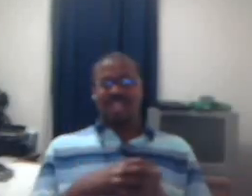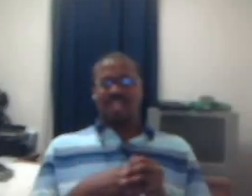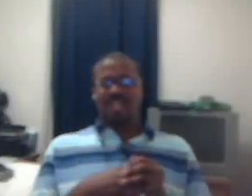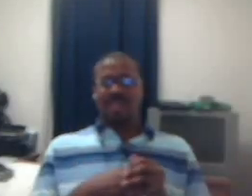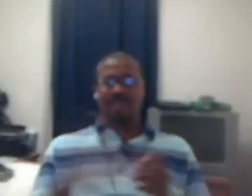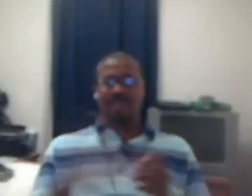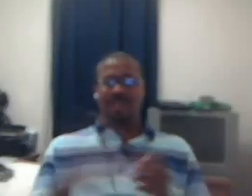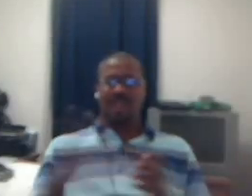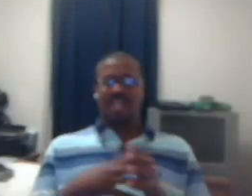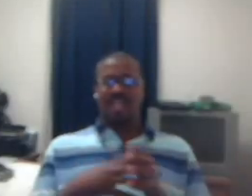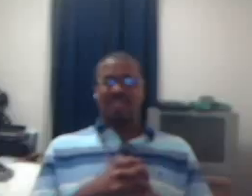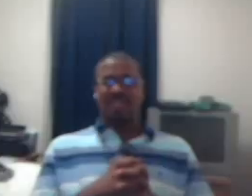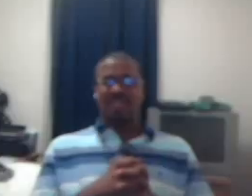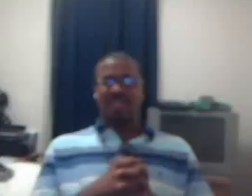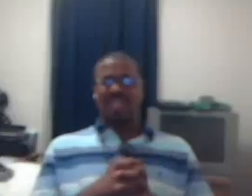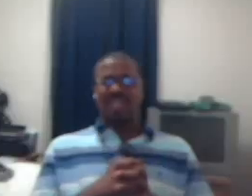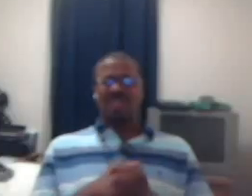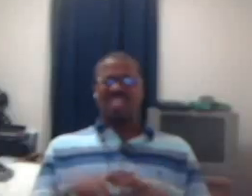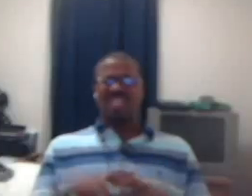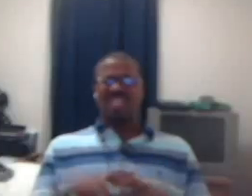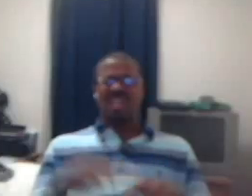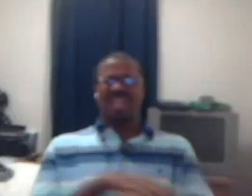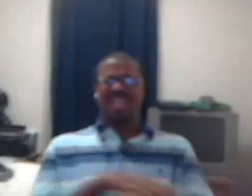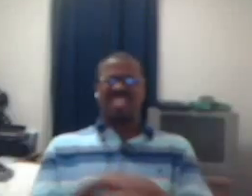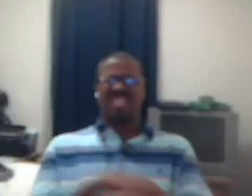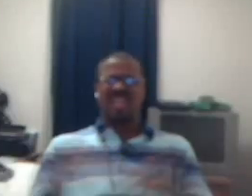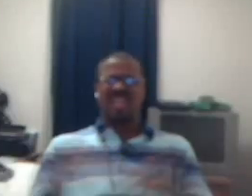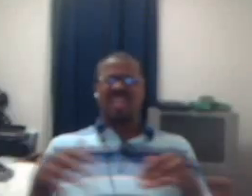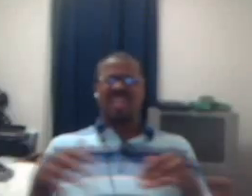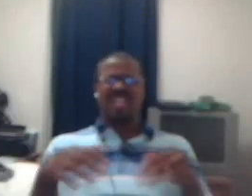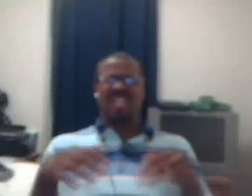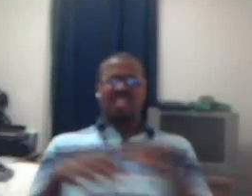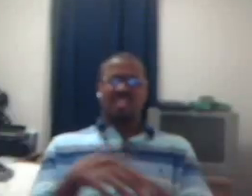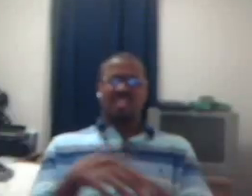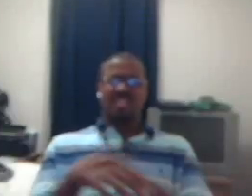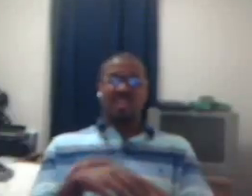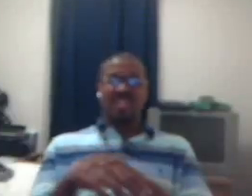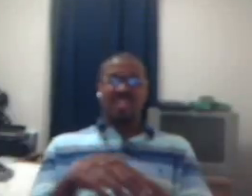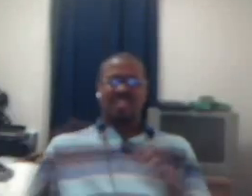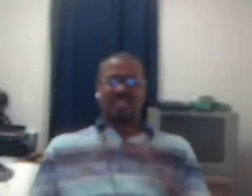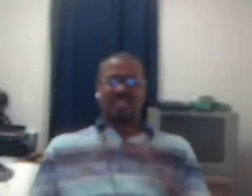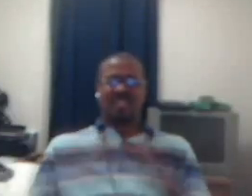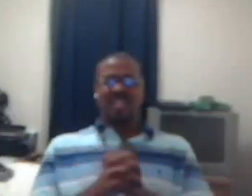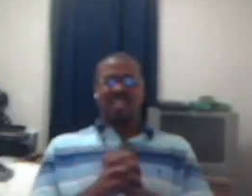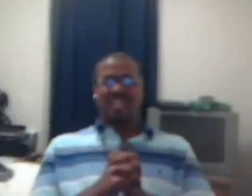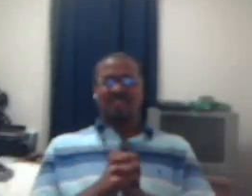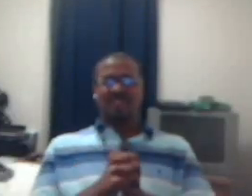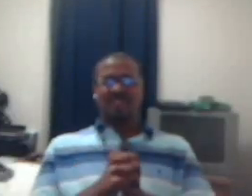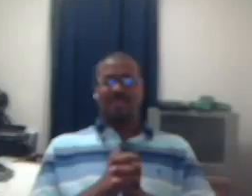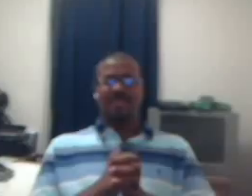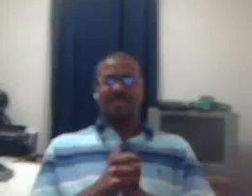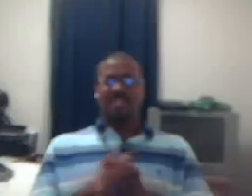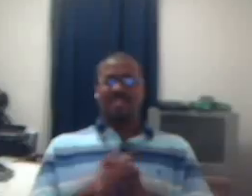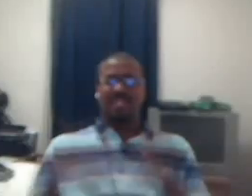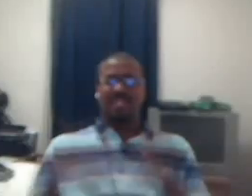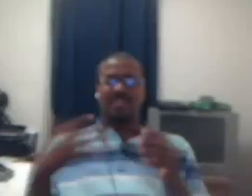Look at my friend Ariel, okay? Well, she not black, she not white, she red and stuff like that. Mm-hmm. She